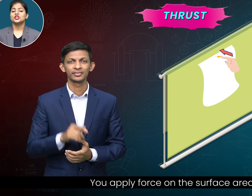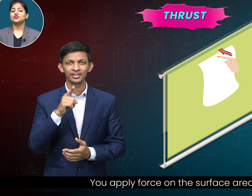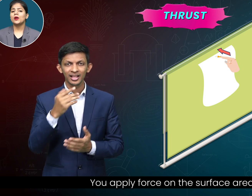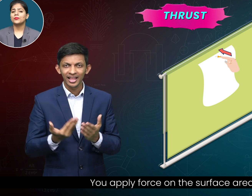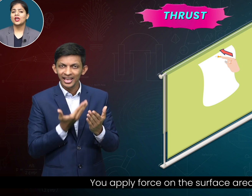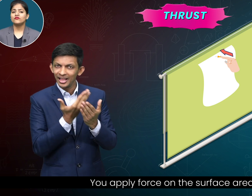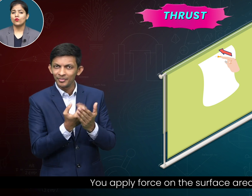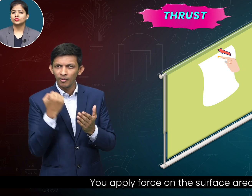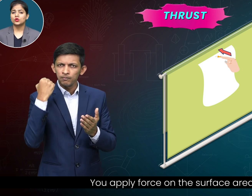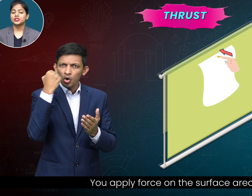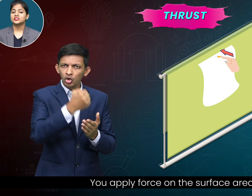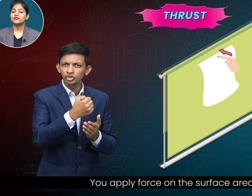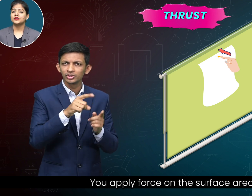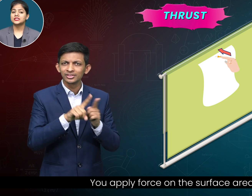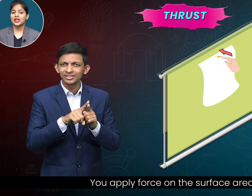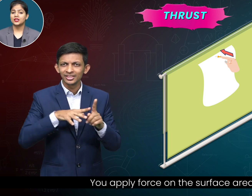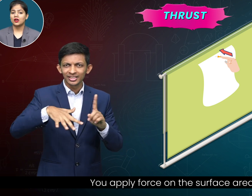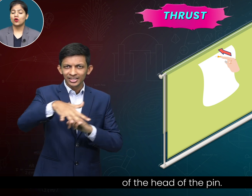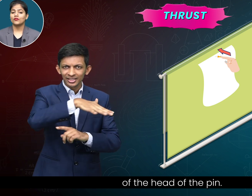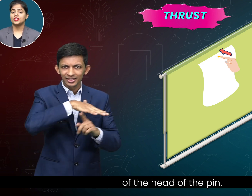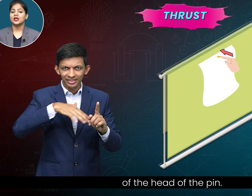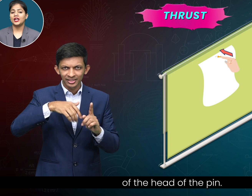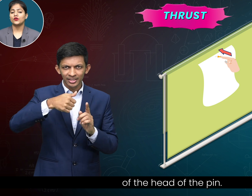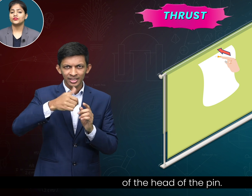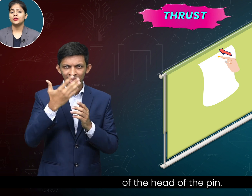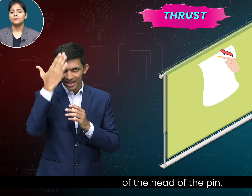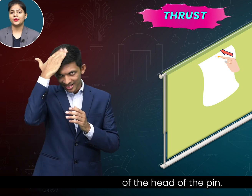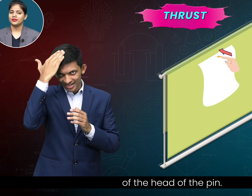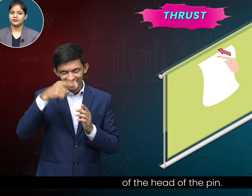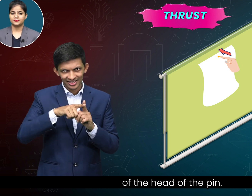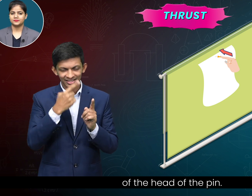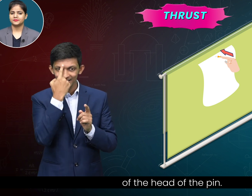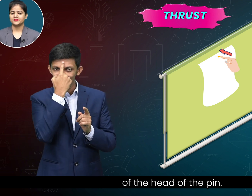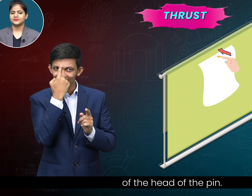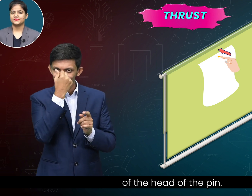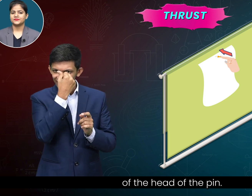You apply force on the surface area of the head of the pin.